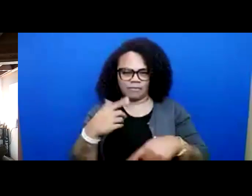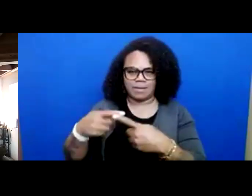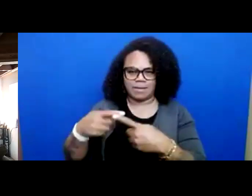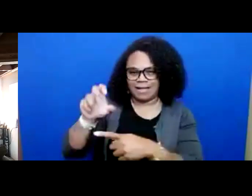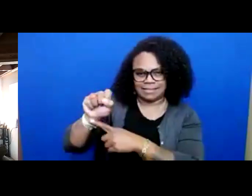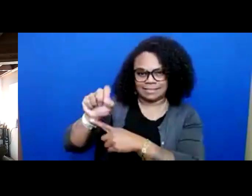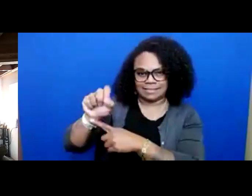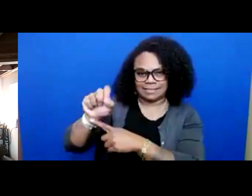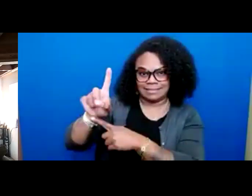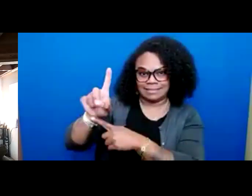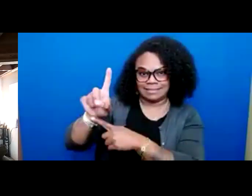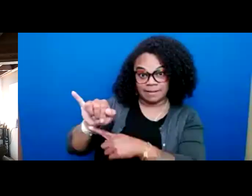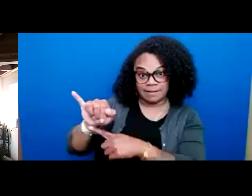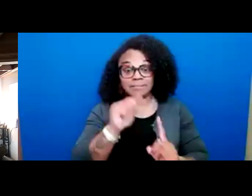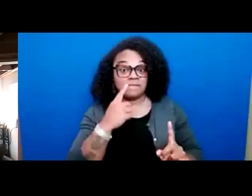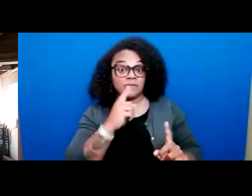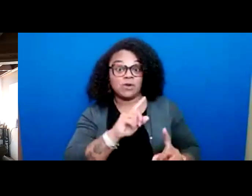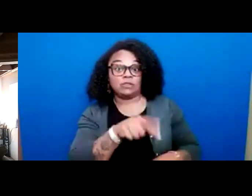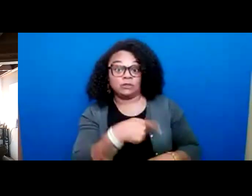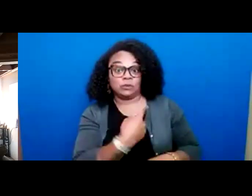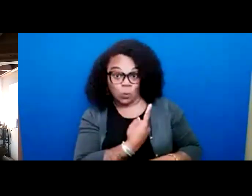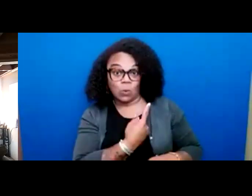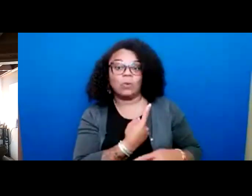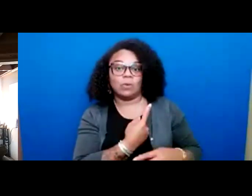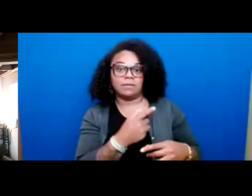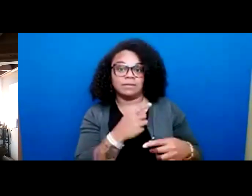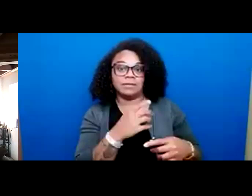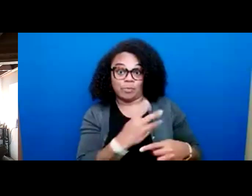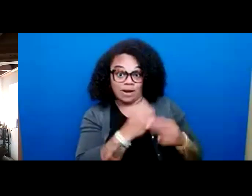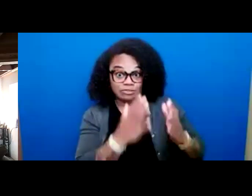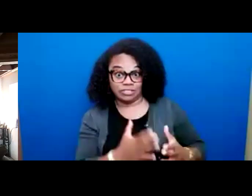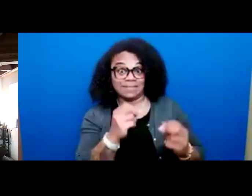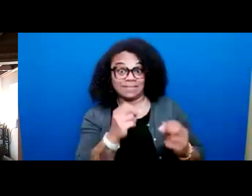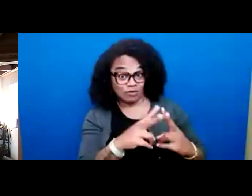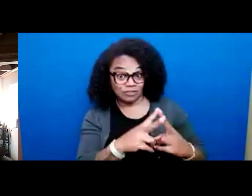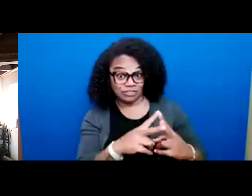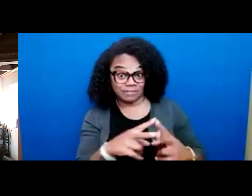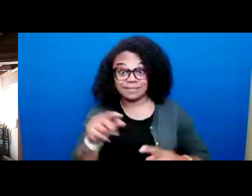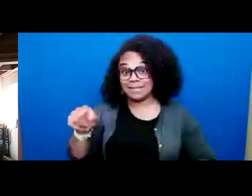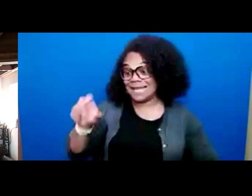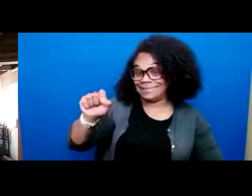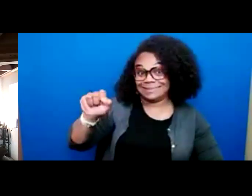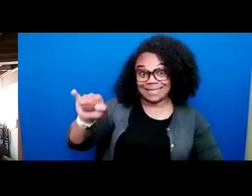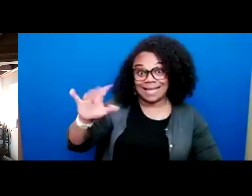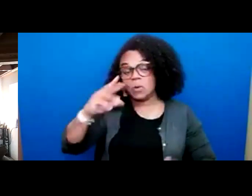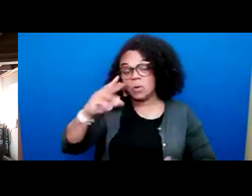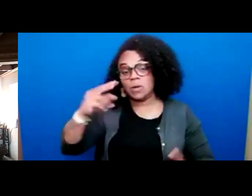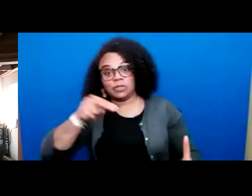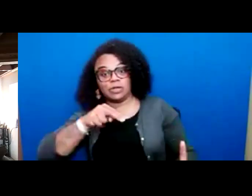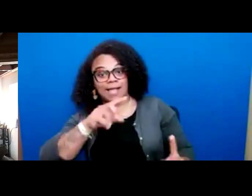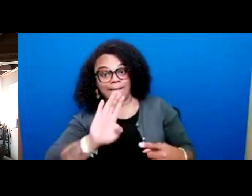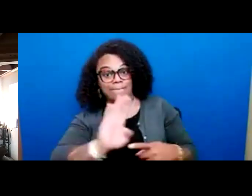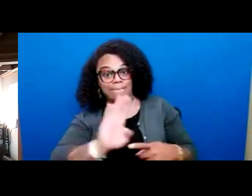comes to sole proprietorships and partnerships, the SSI program will look at the business